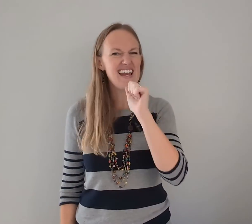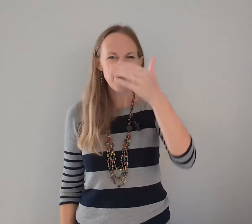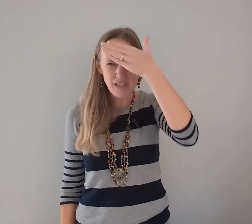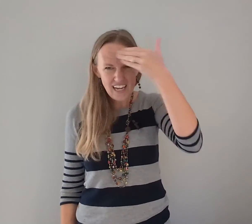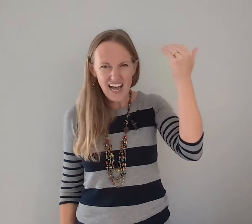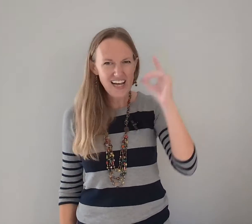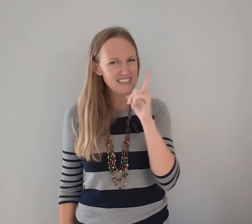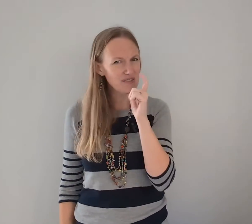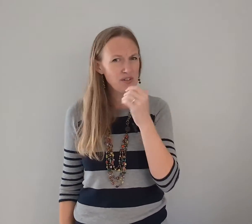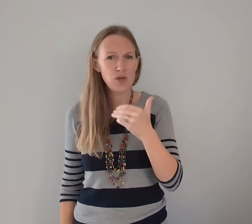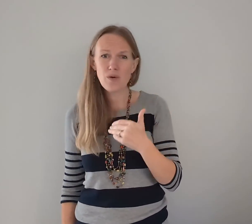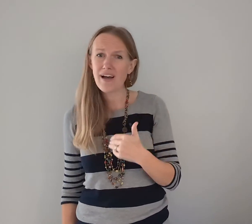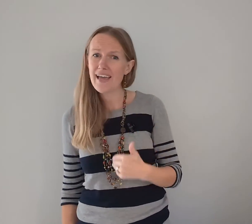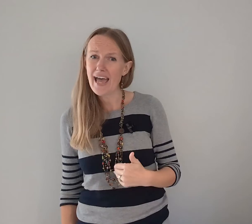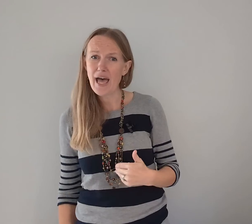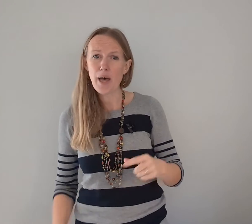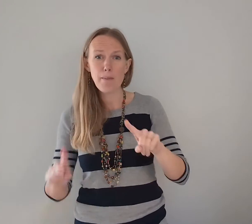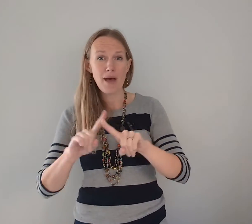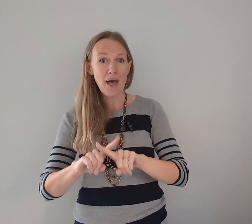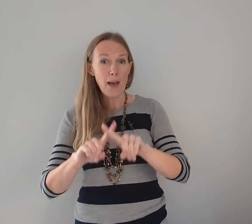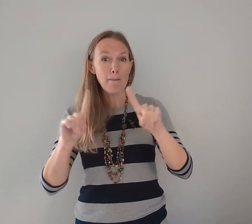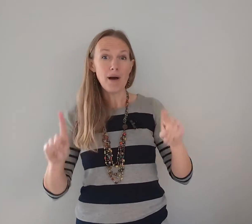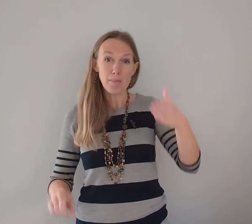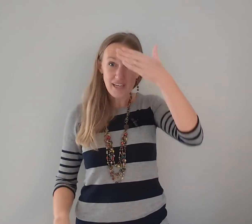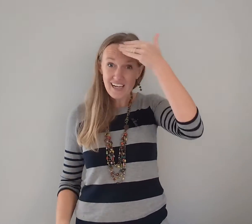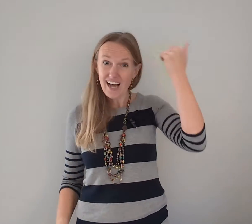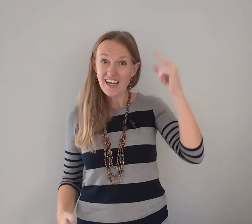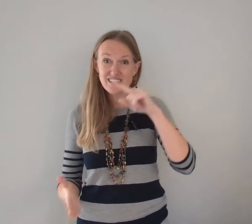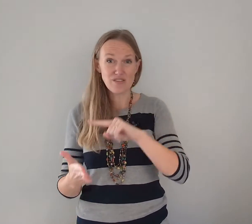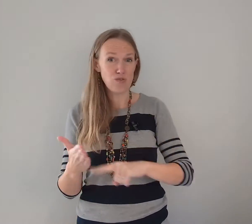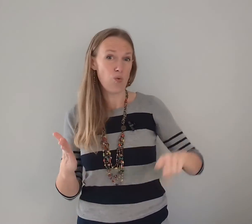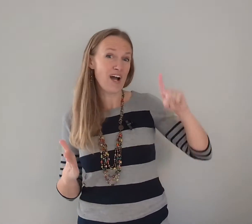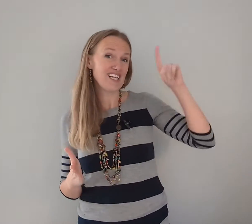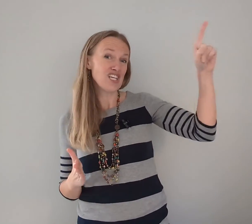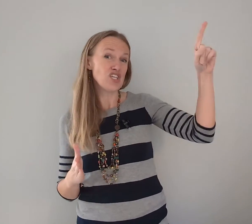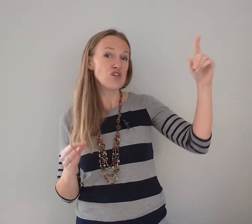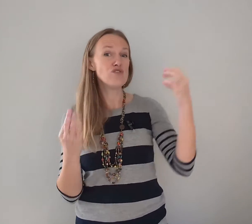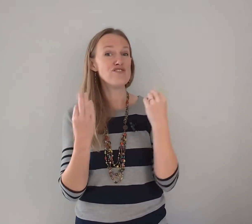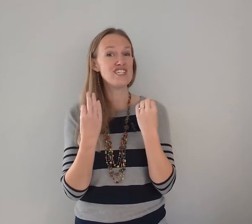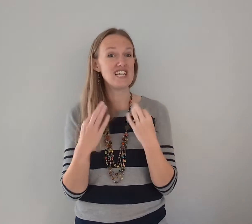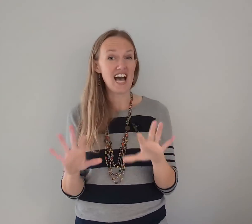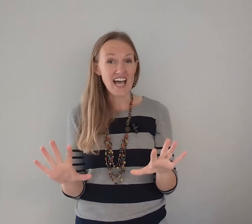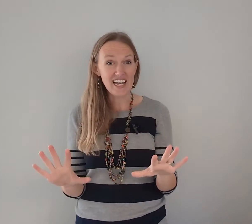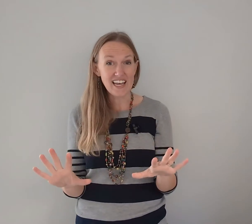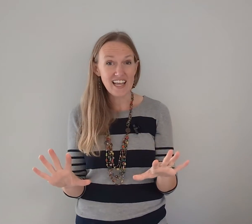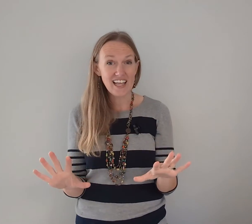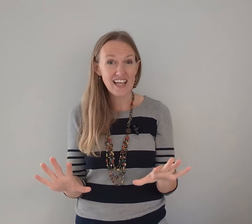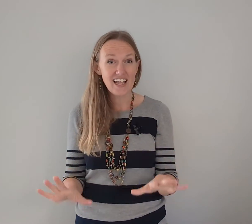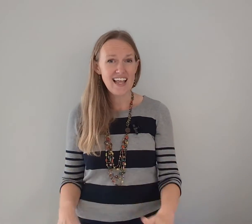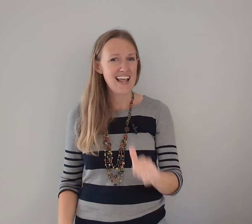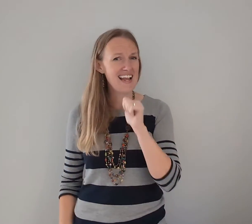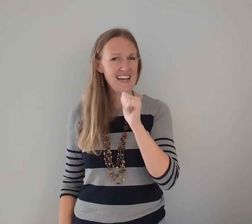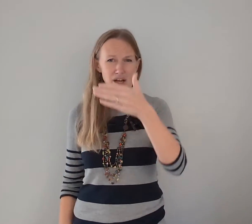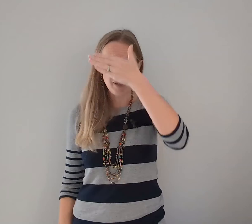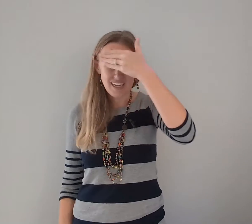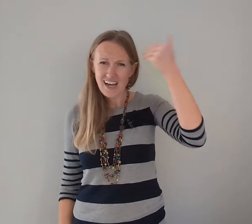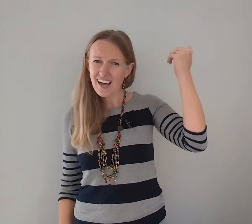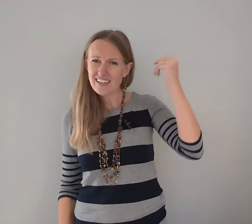not because of who I am, but because of what you've done. Not because